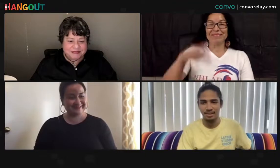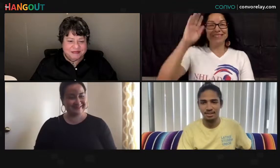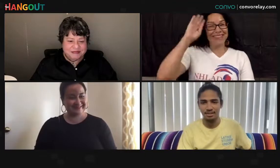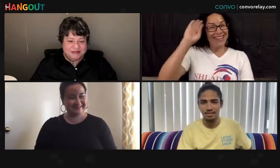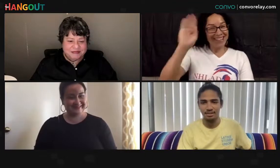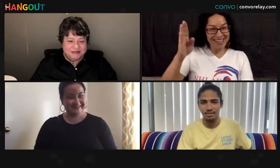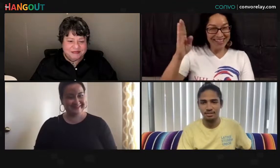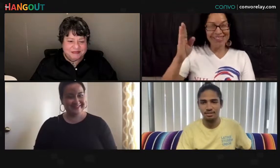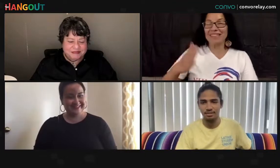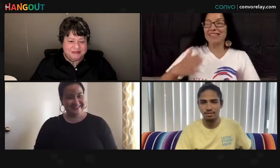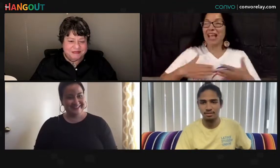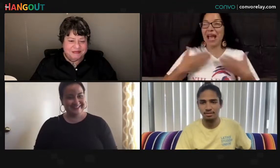All right, hi.